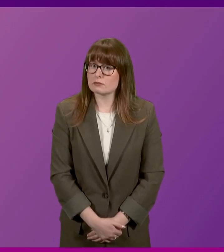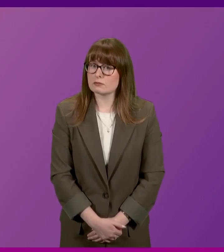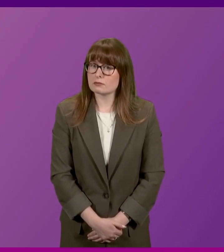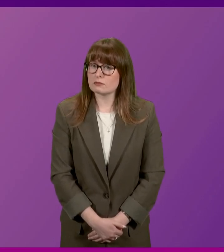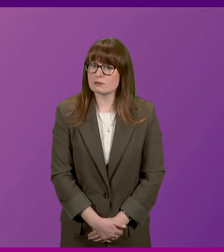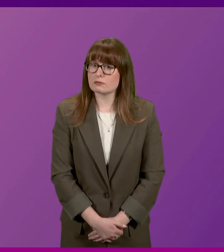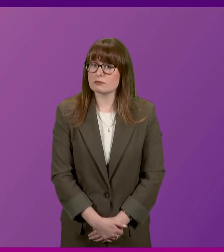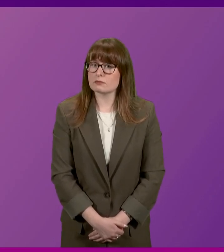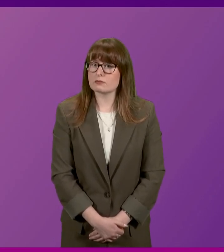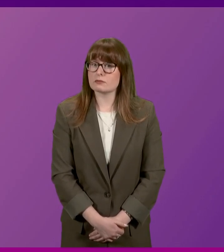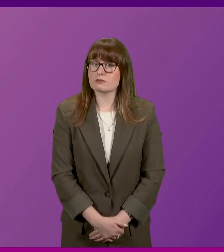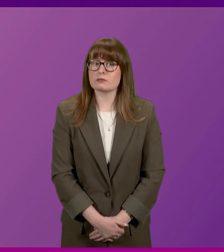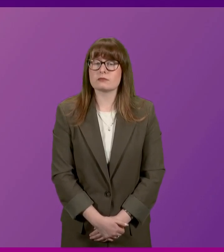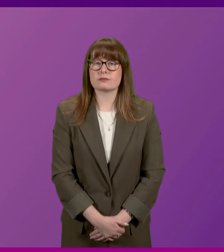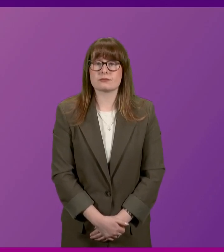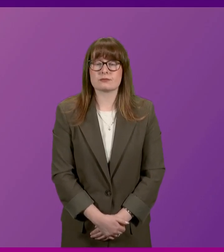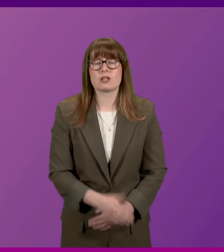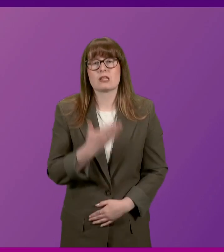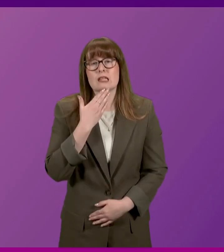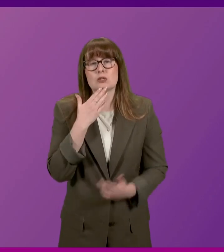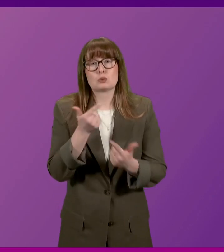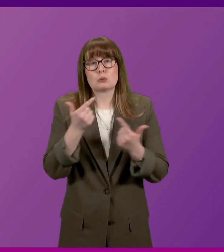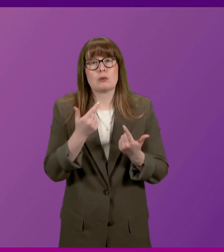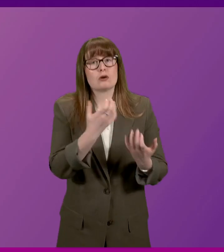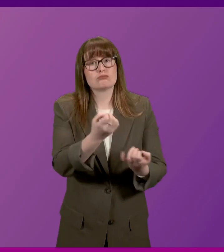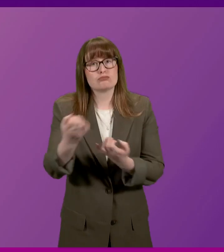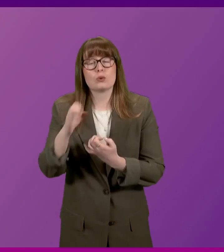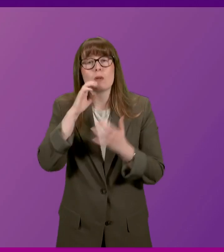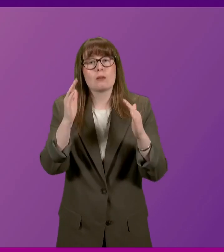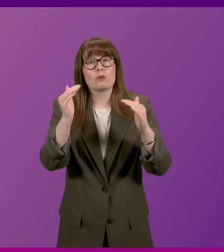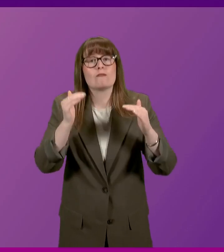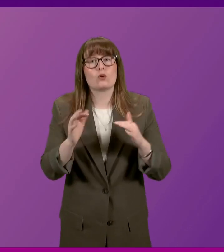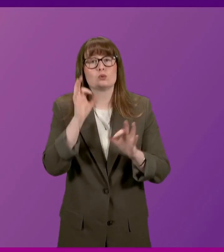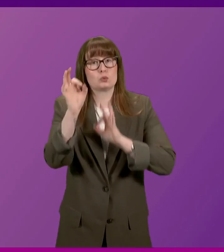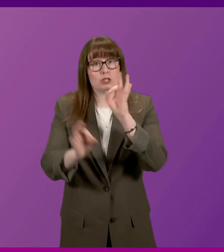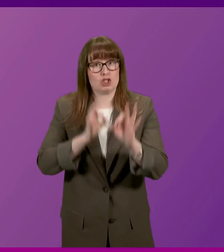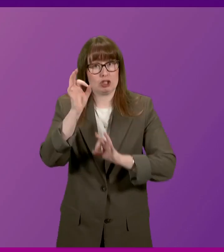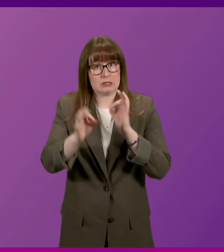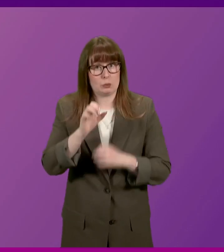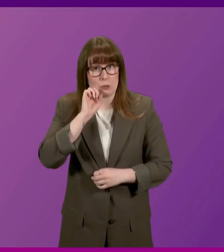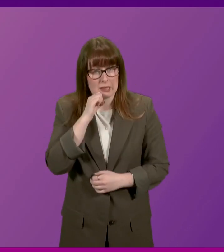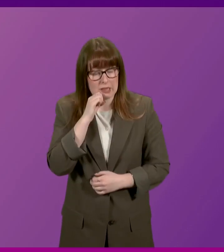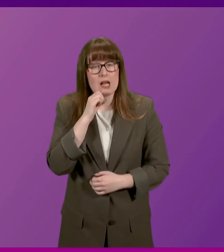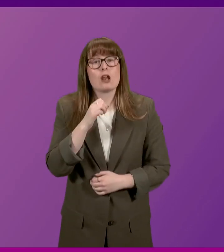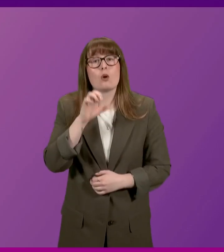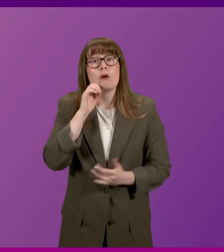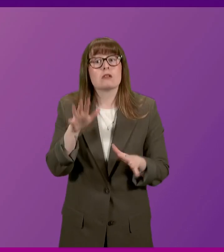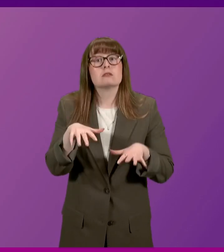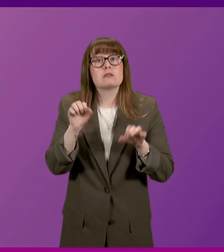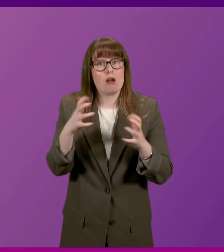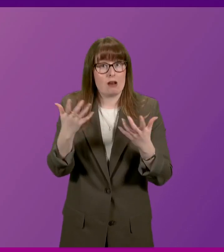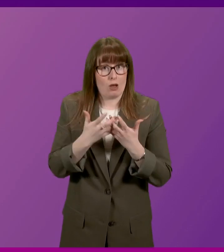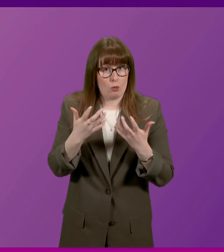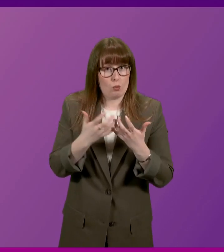Thank you. Thank you all very much. We're now going to move on to questions, and I'm going to start us